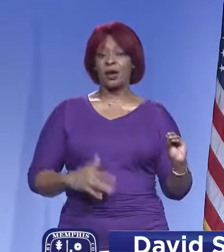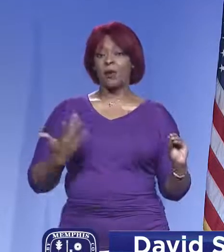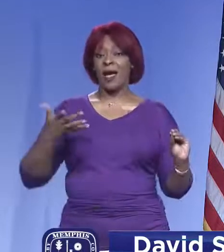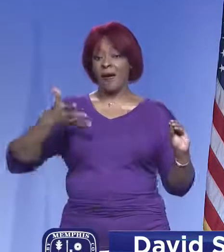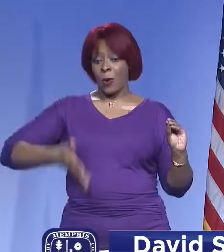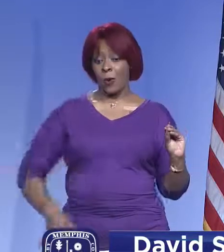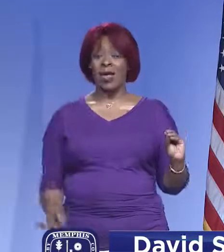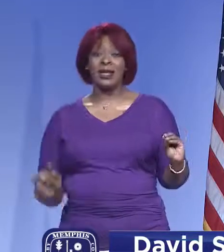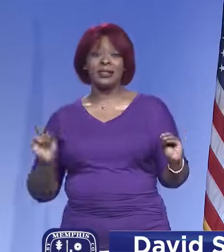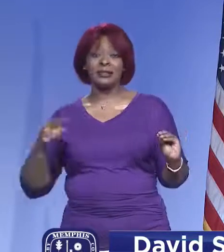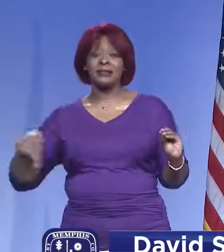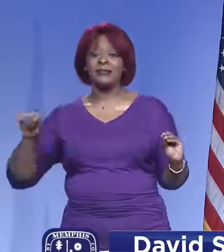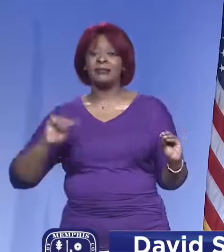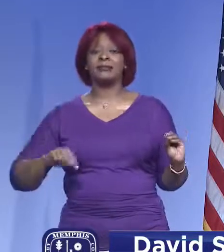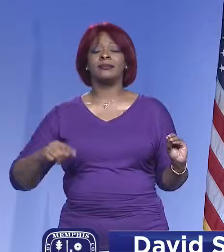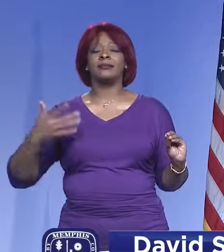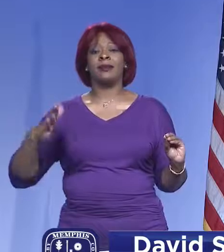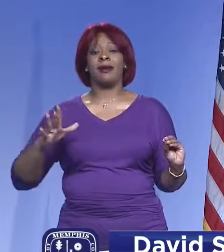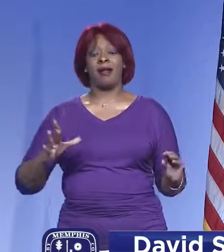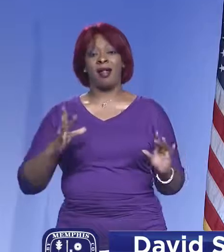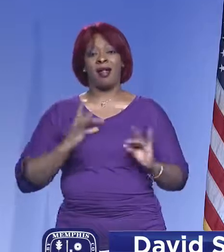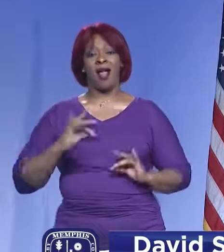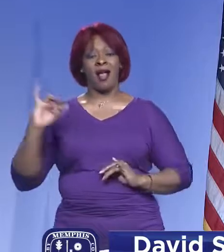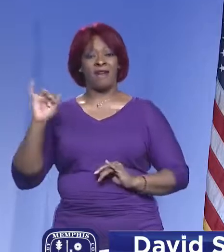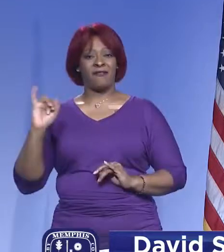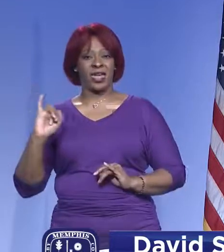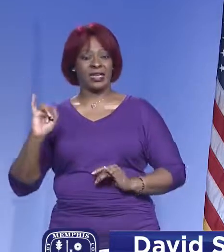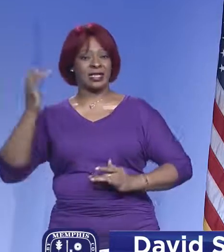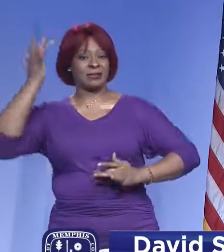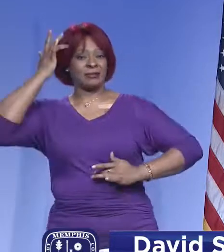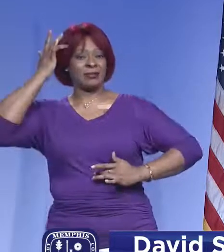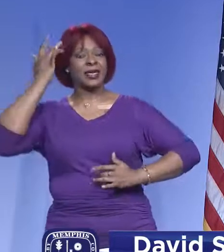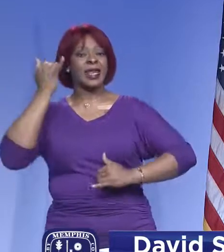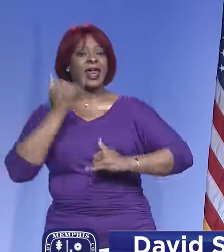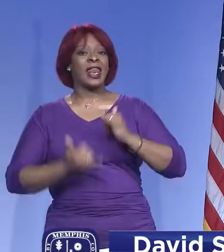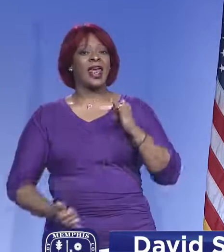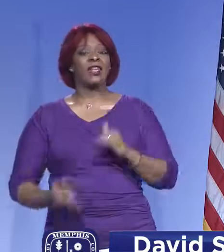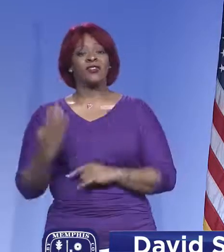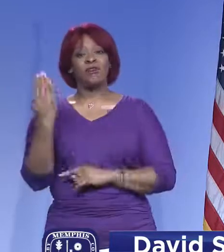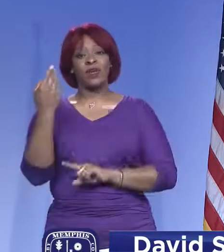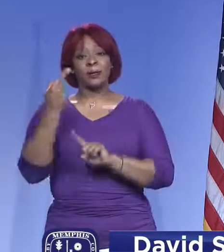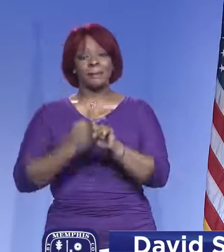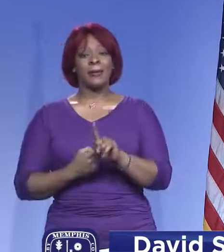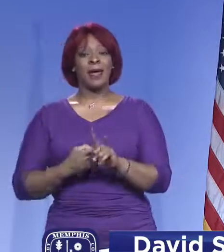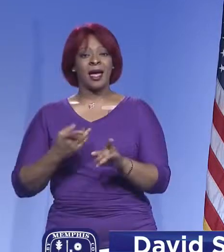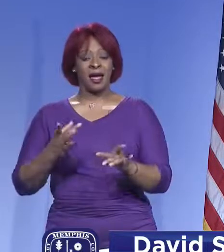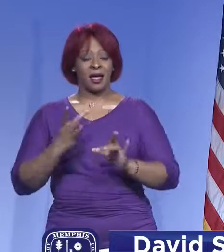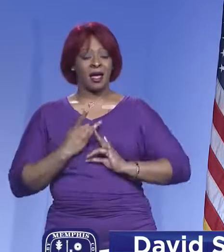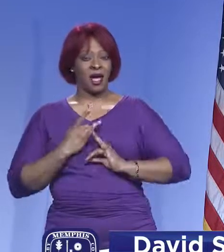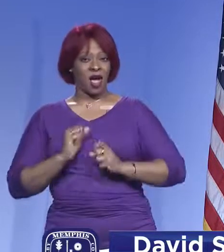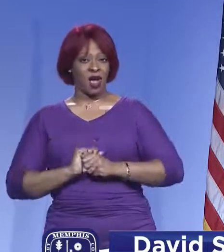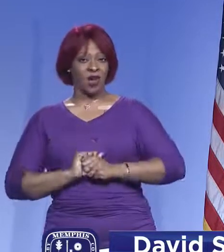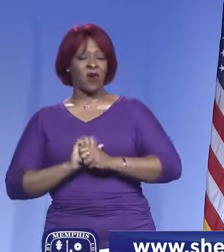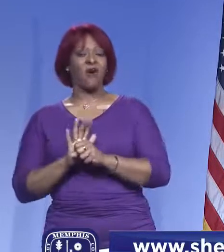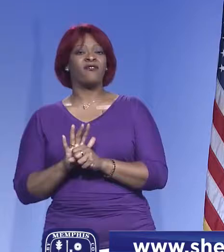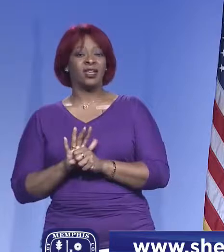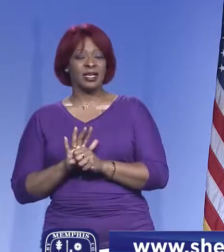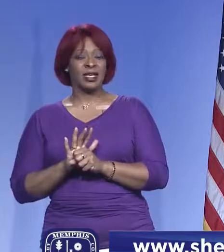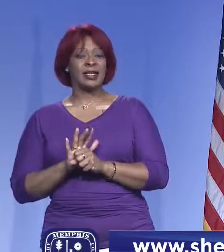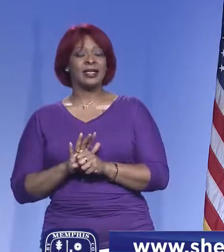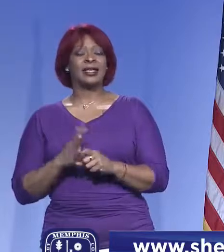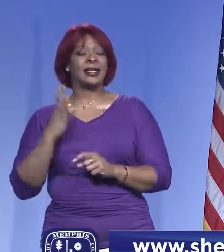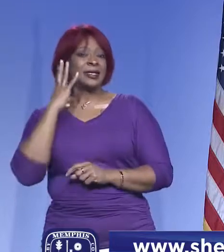happens to the rest? Well, the rest have been infected. Over the past 14 months, they've had COVID disease and